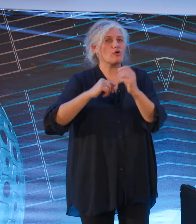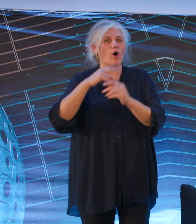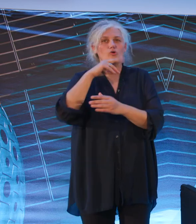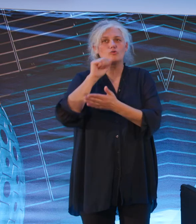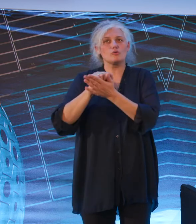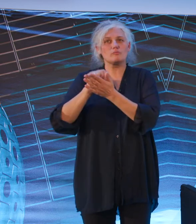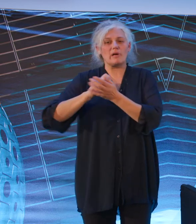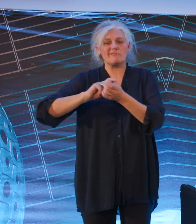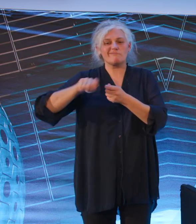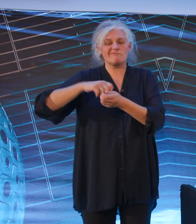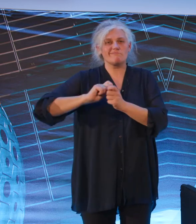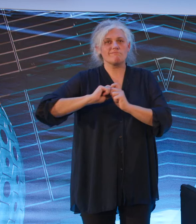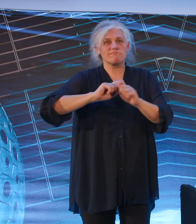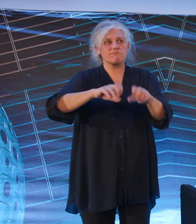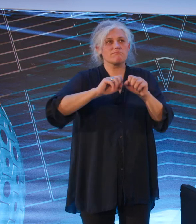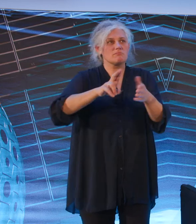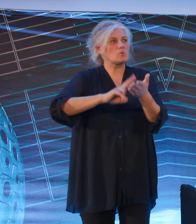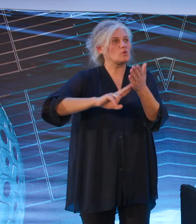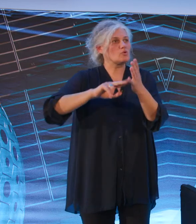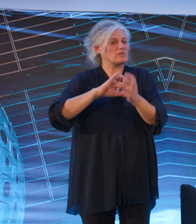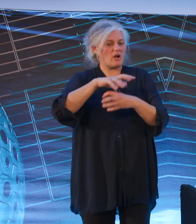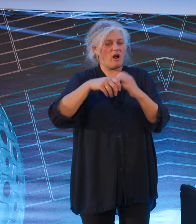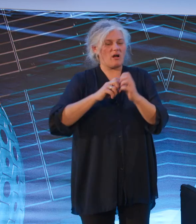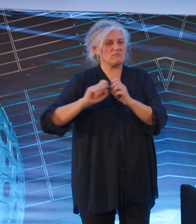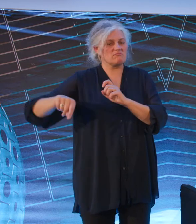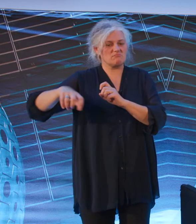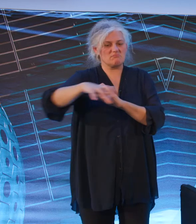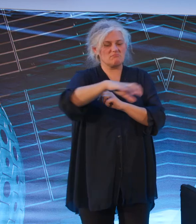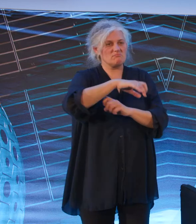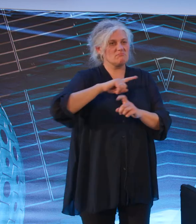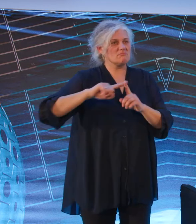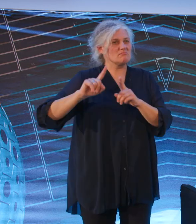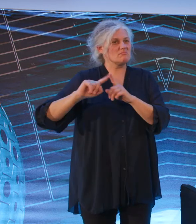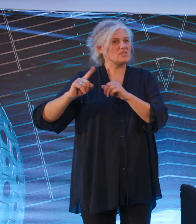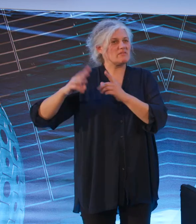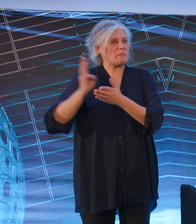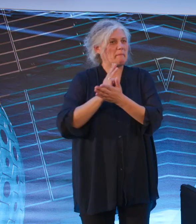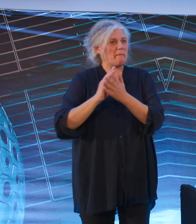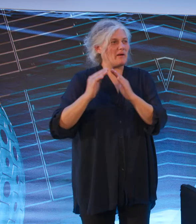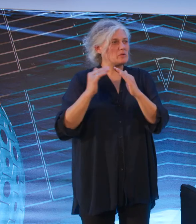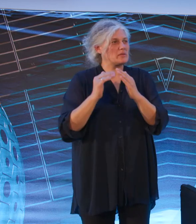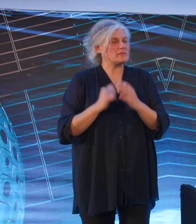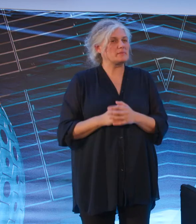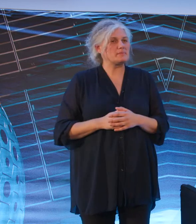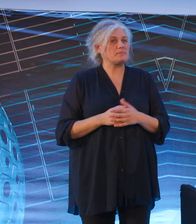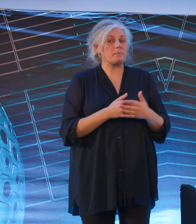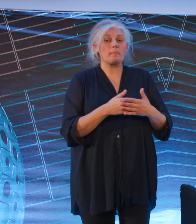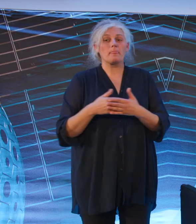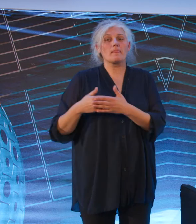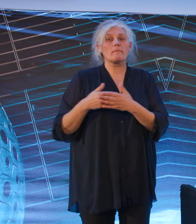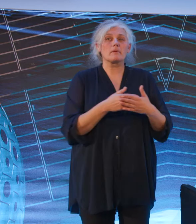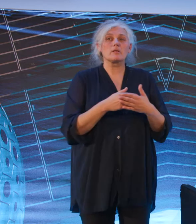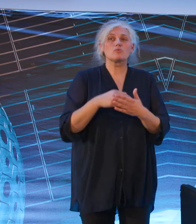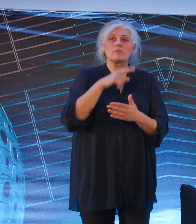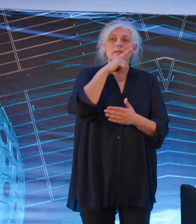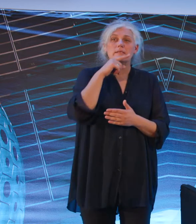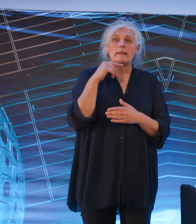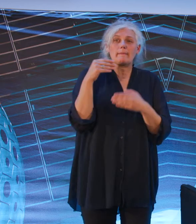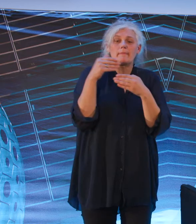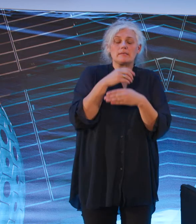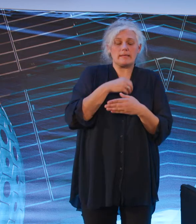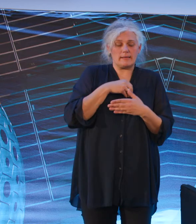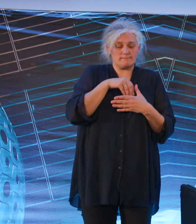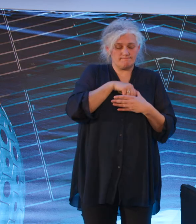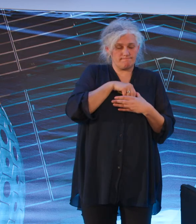newspapers and almanacs as kindling and curl around the hearth in lonesome little heaps. The baby, with her name hidden in his